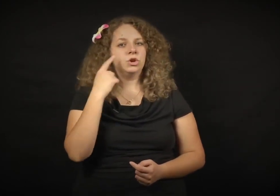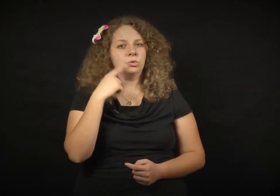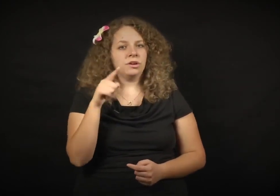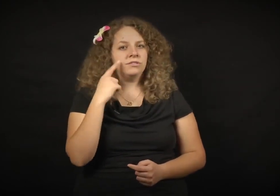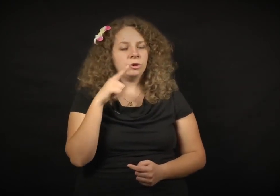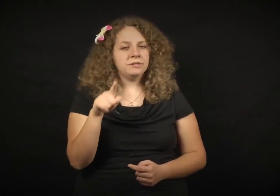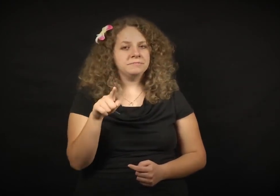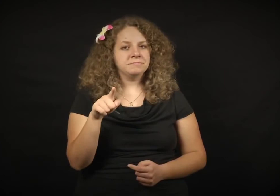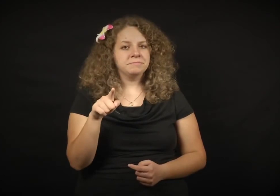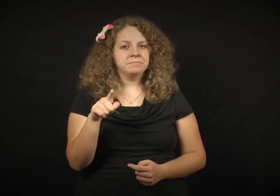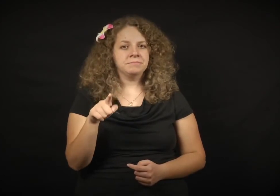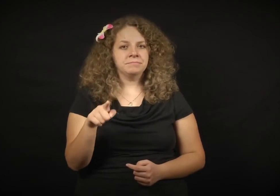what for.